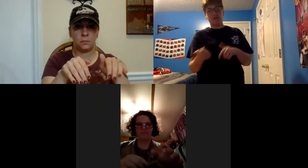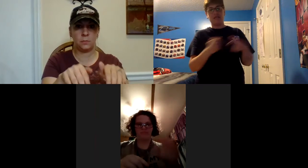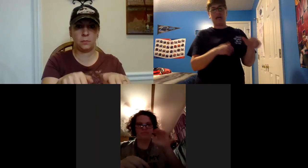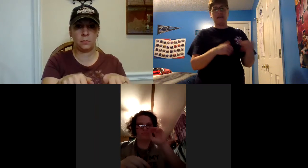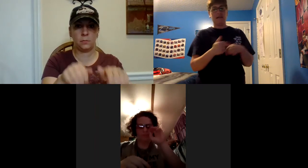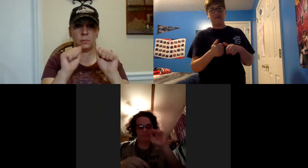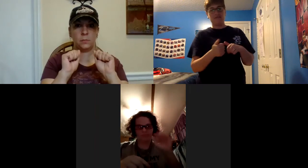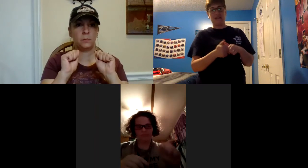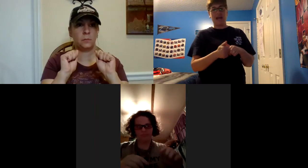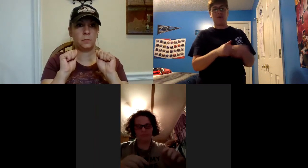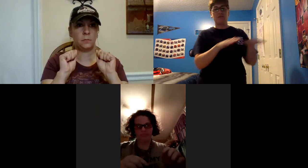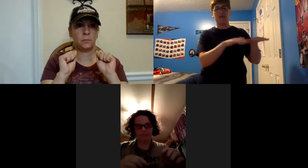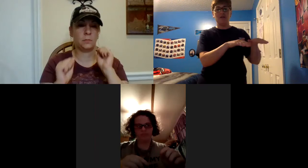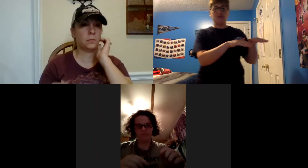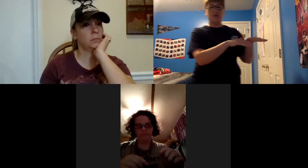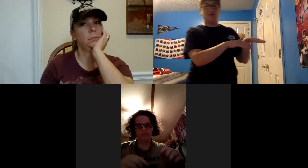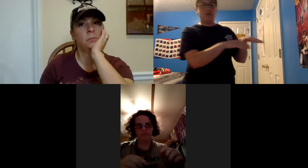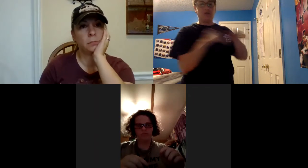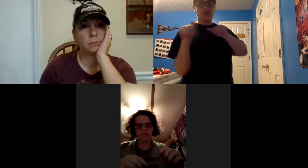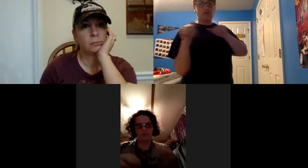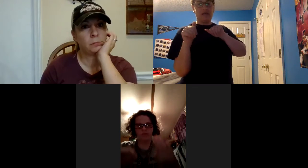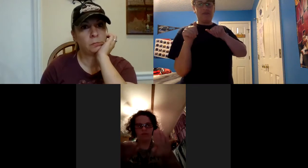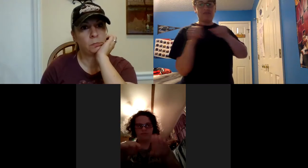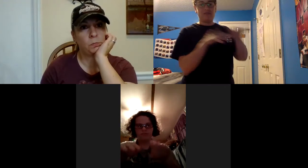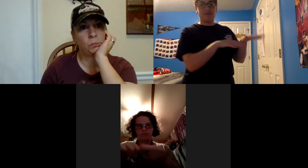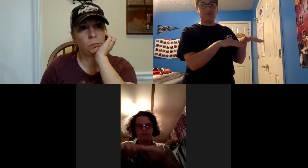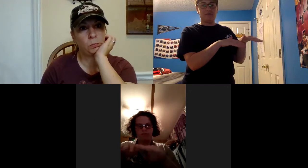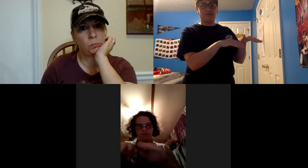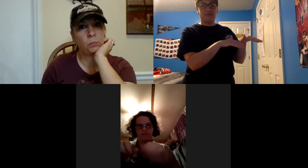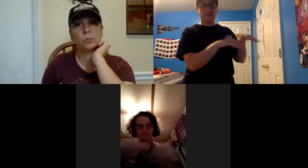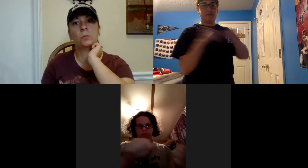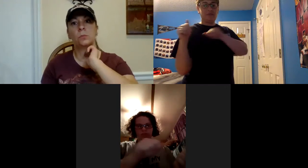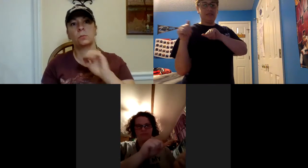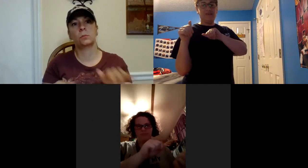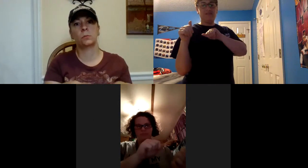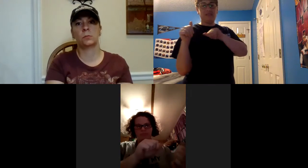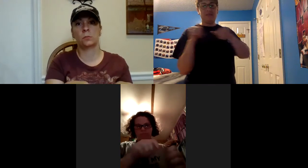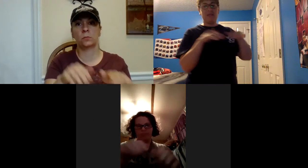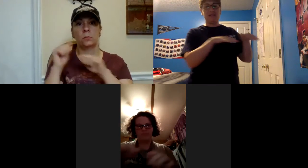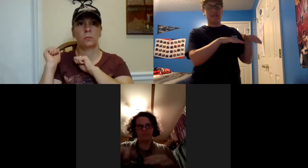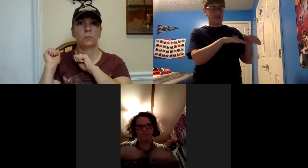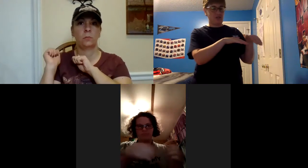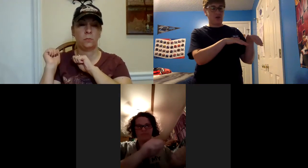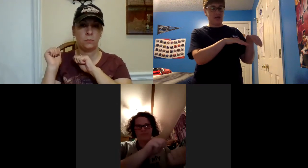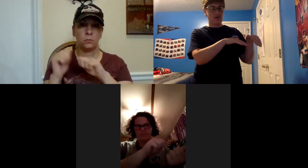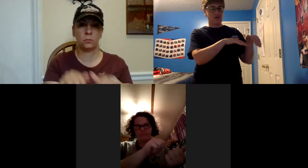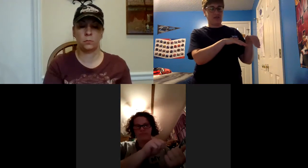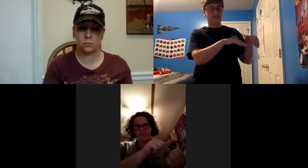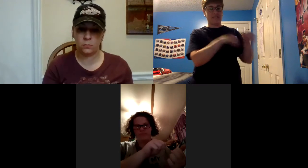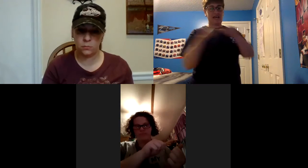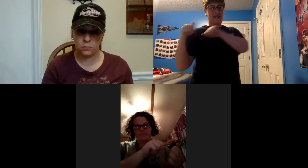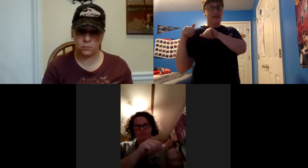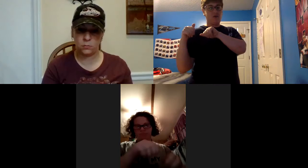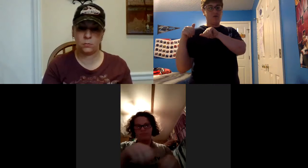the building, I left the house, you're going to do left. Left, yep. And it's going to start at your